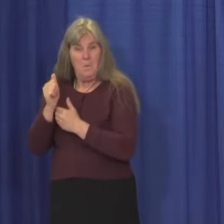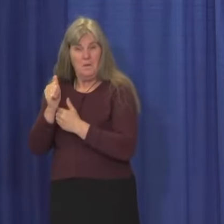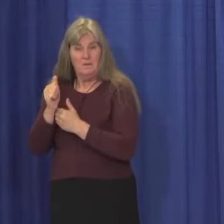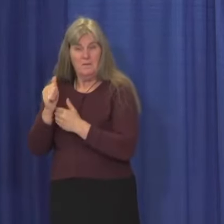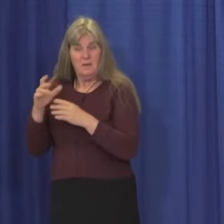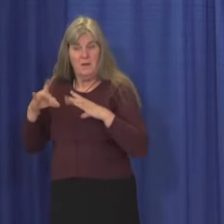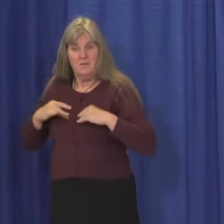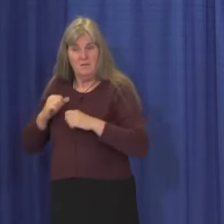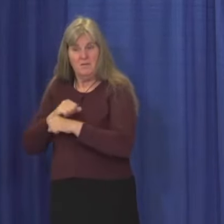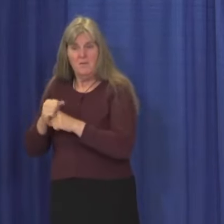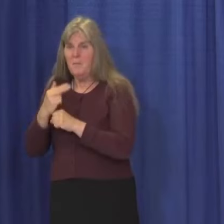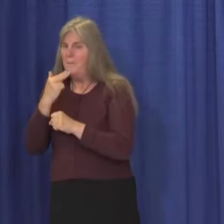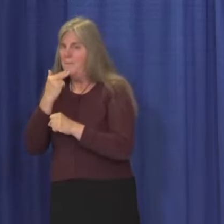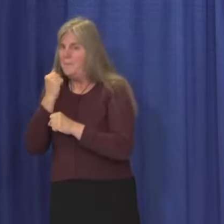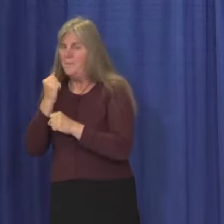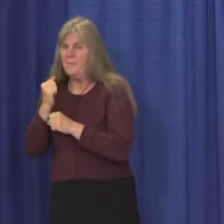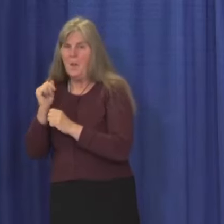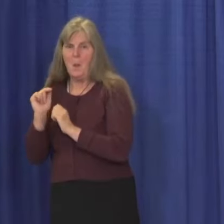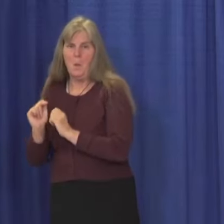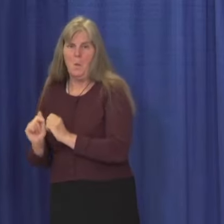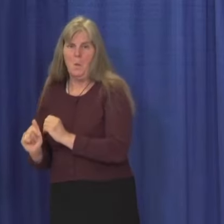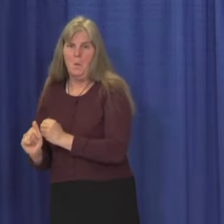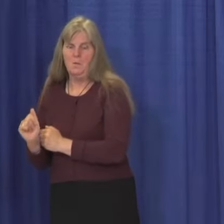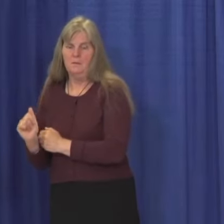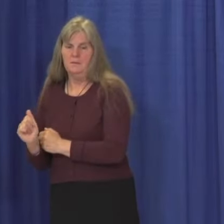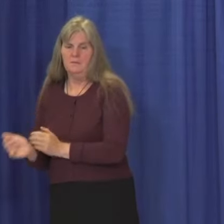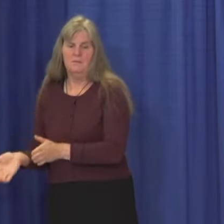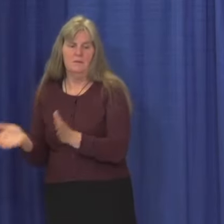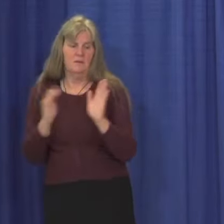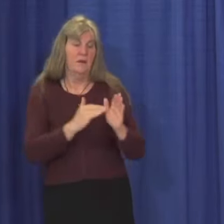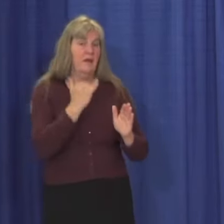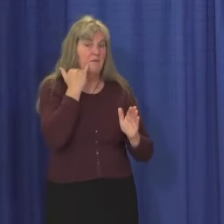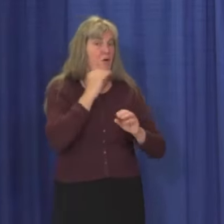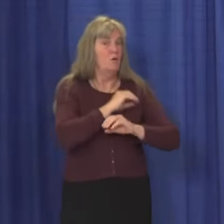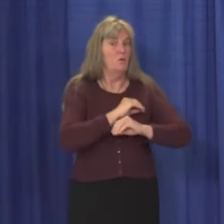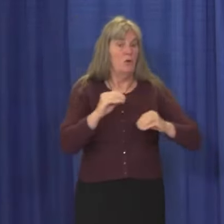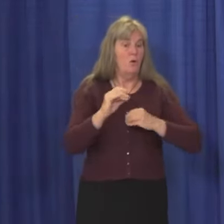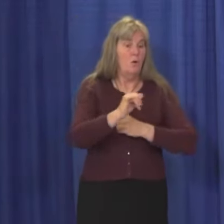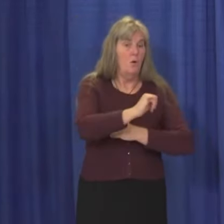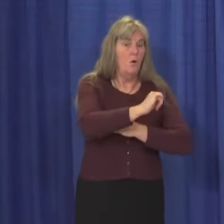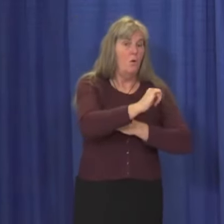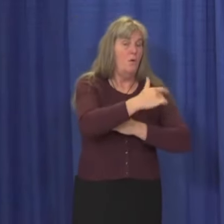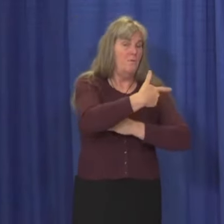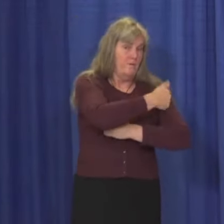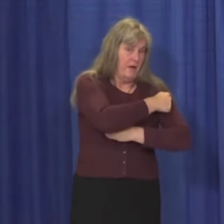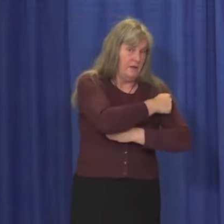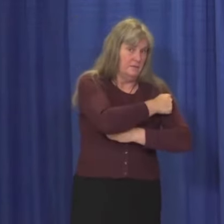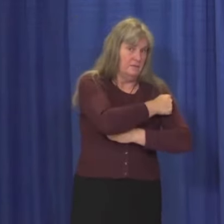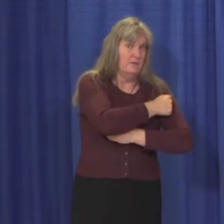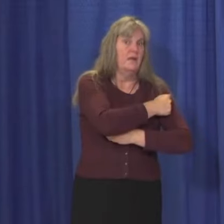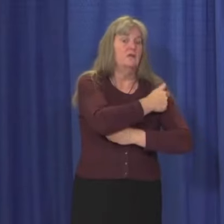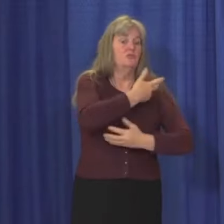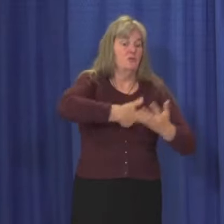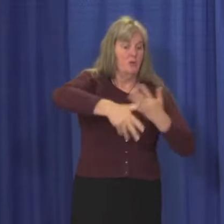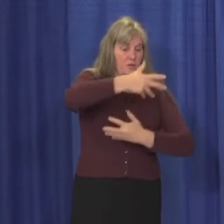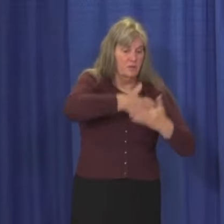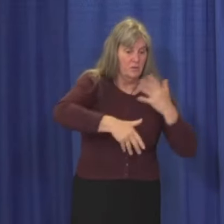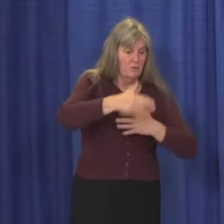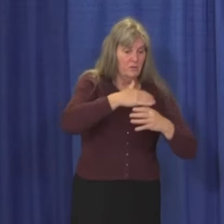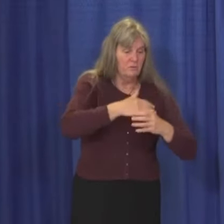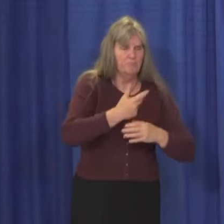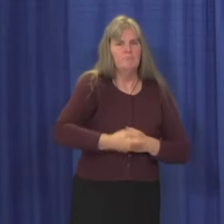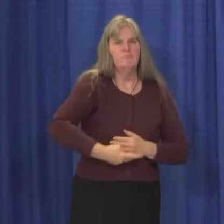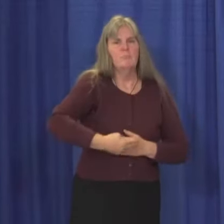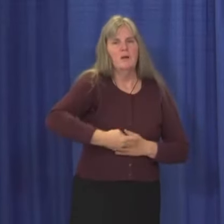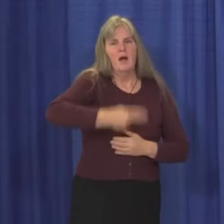very low. If you are unvaccinated and mixing closely with other unvaccinated people, the risk is substantially